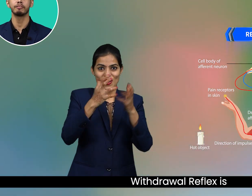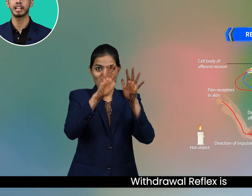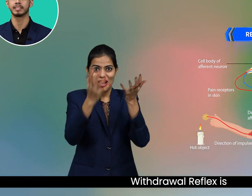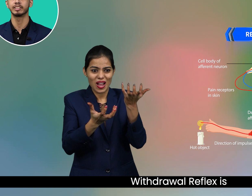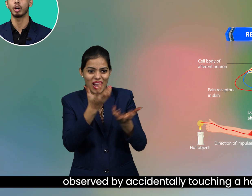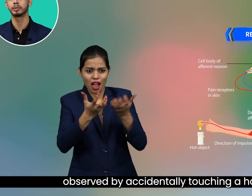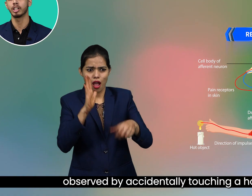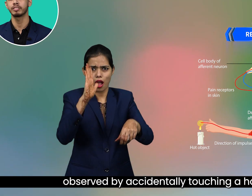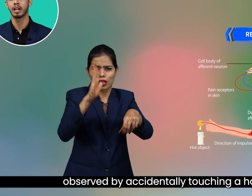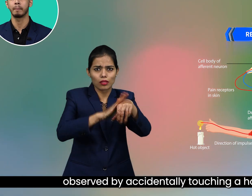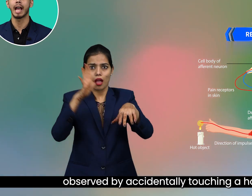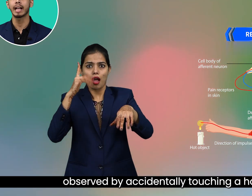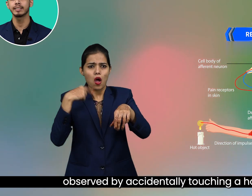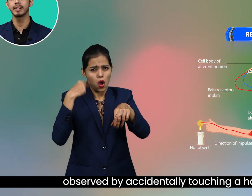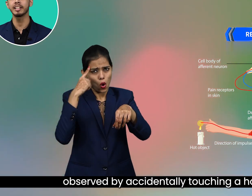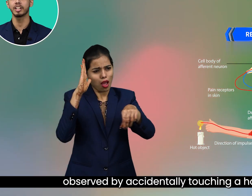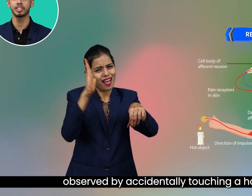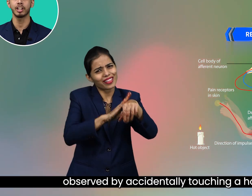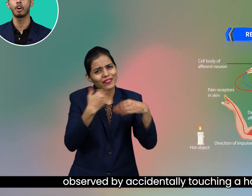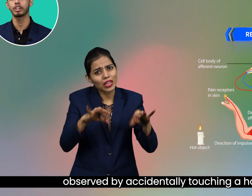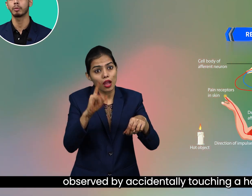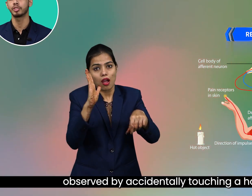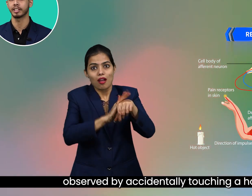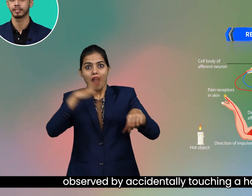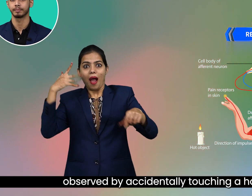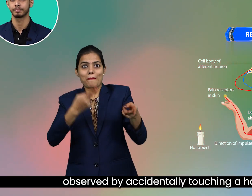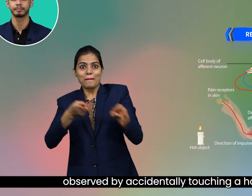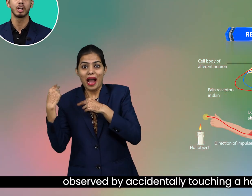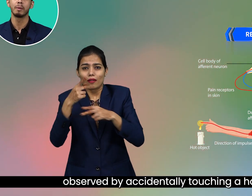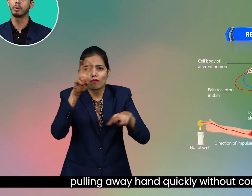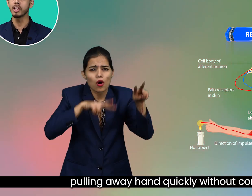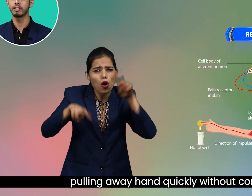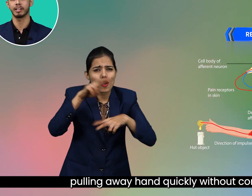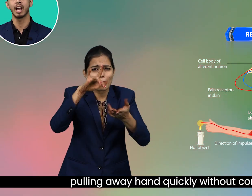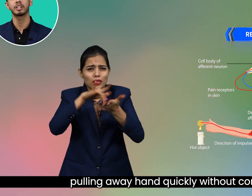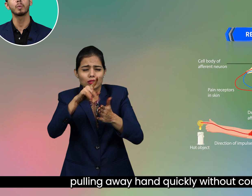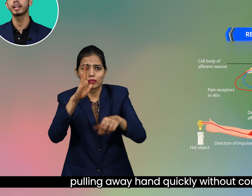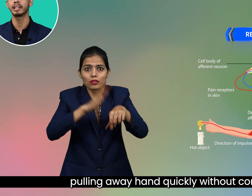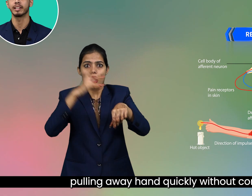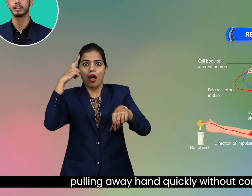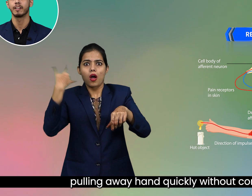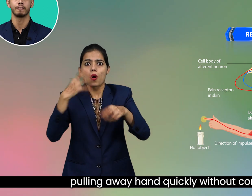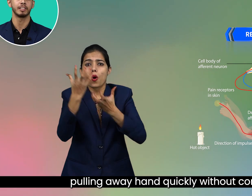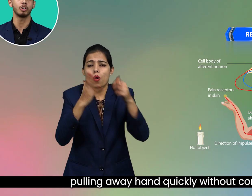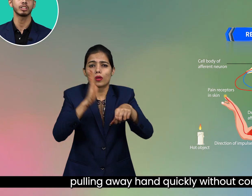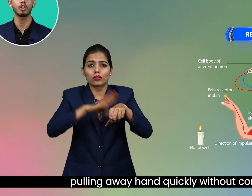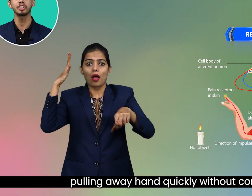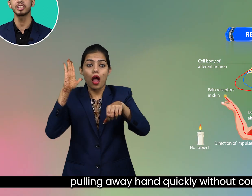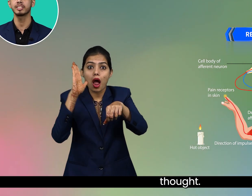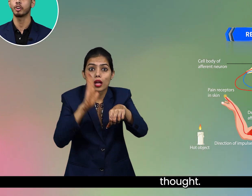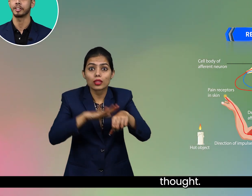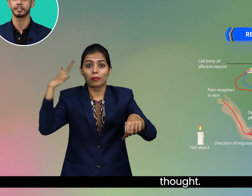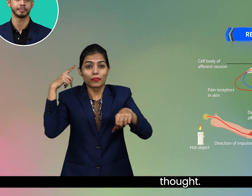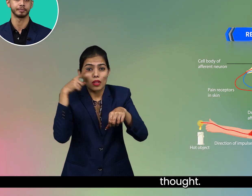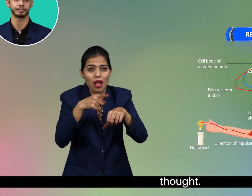Withdrawal reflex is observed by accidentally touching a hot object, pulling away hand quickly without